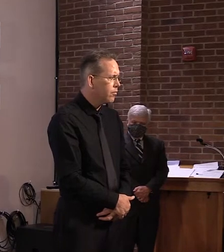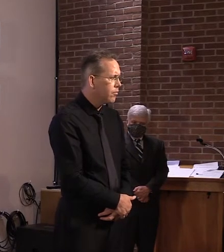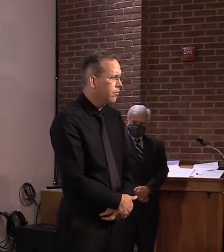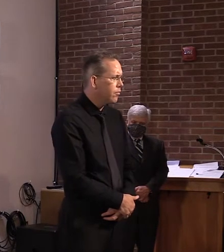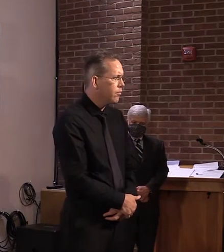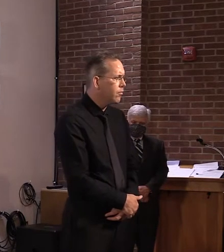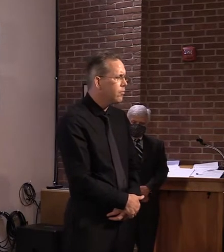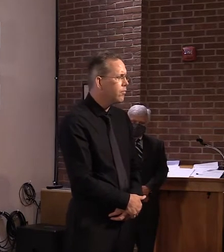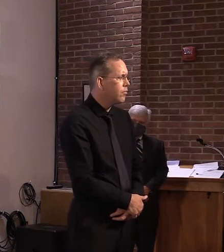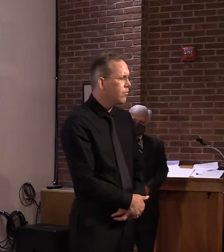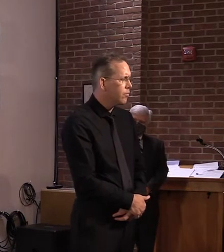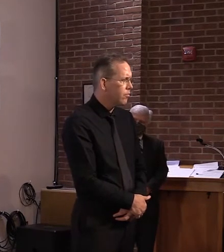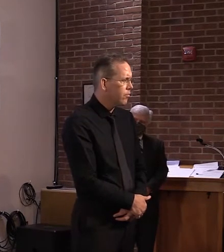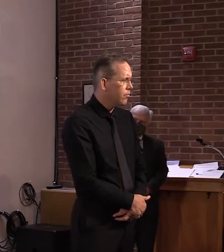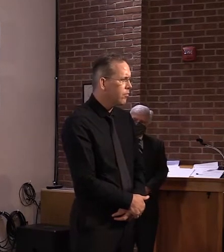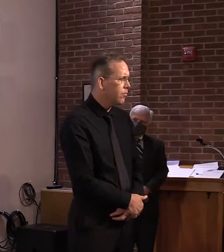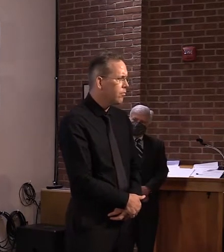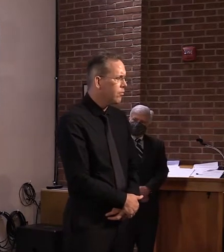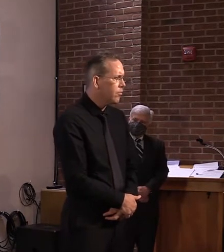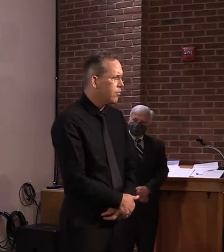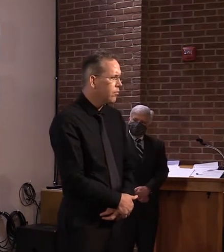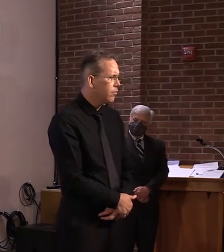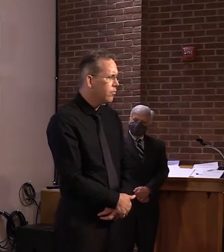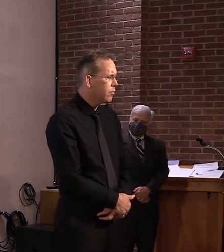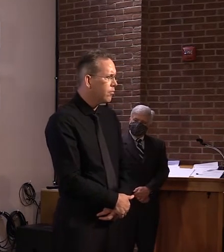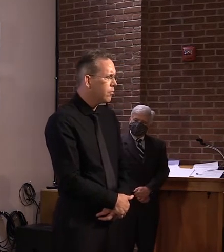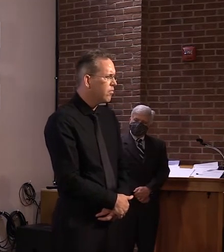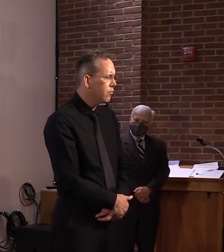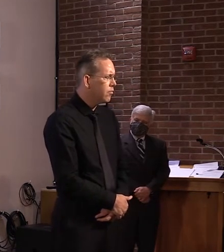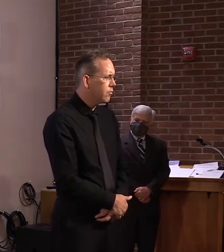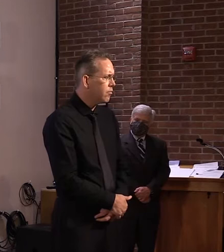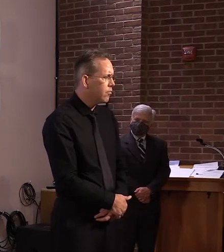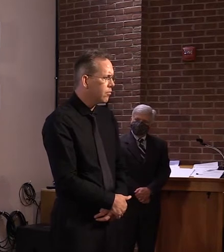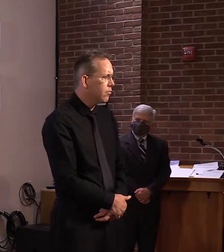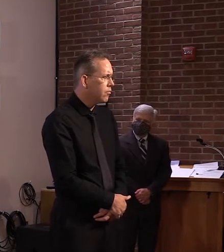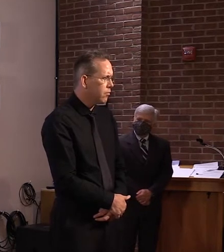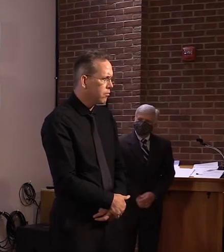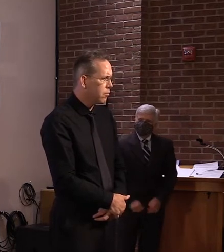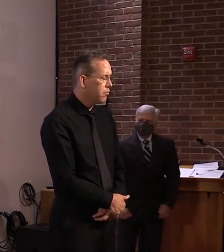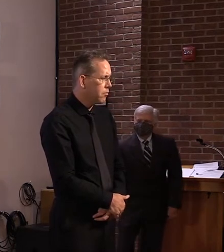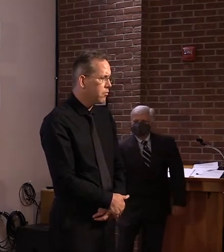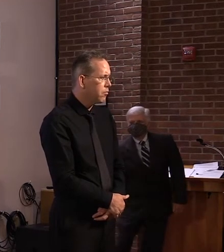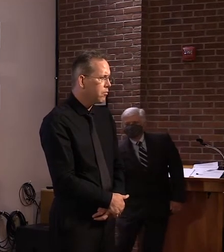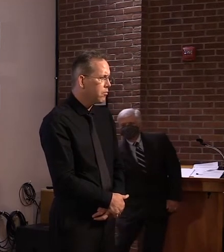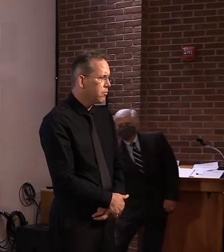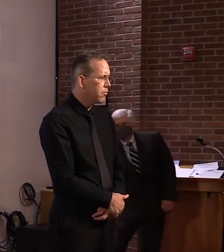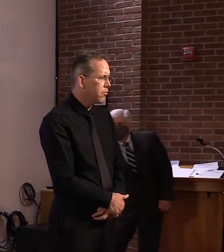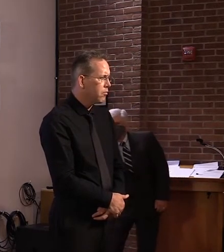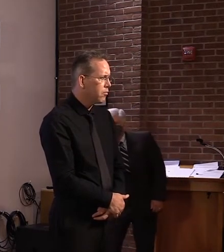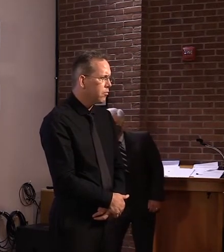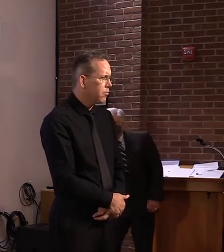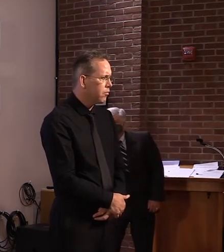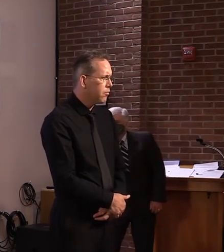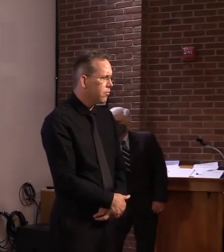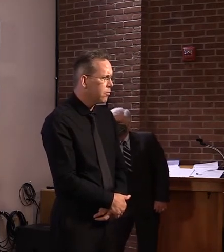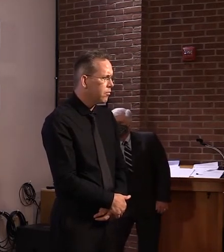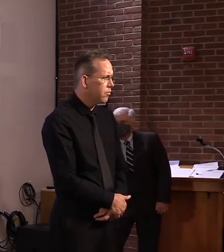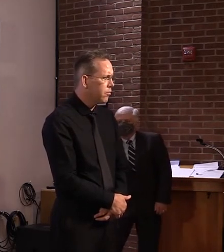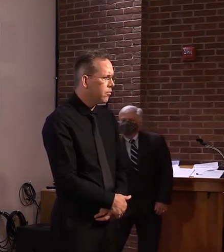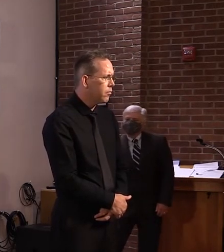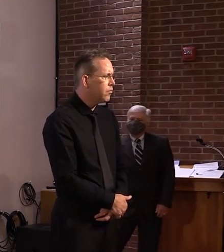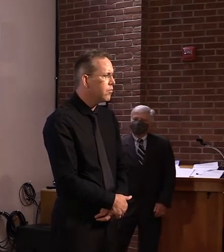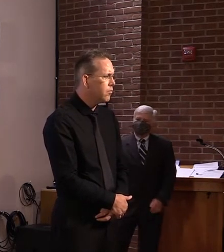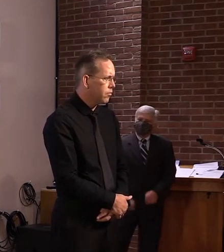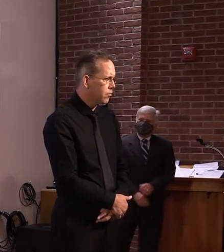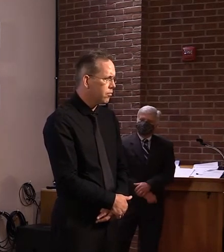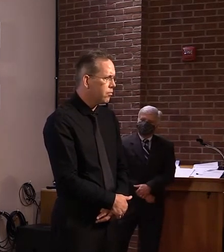because I don't think I could characterize it quickly. And secondly, speaking about recovered cases, et cetera, and this